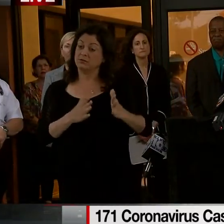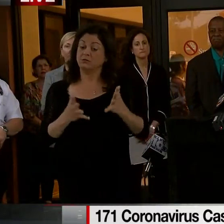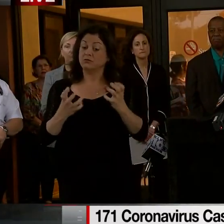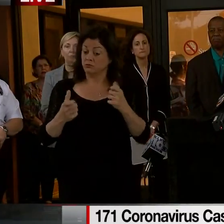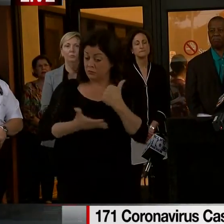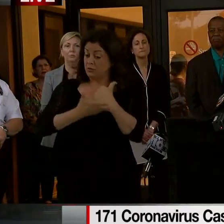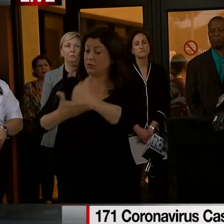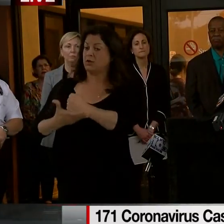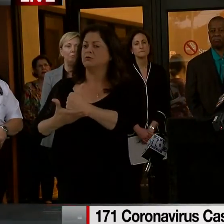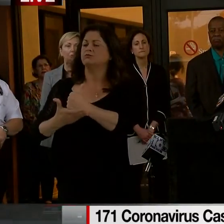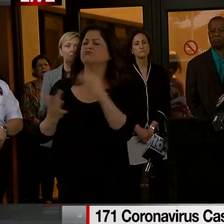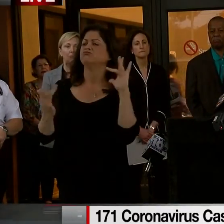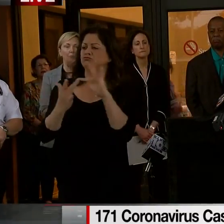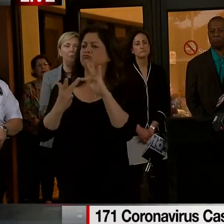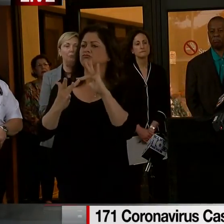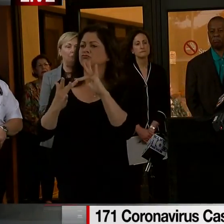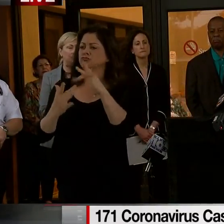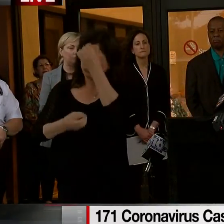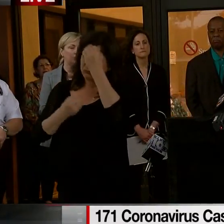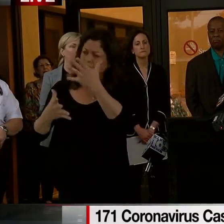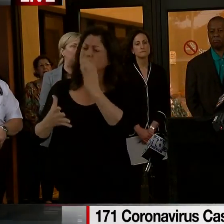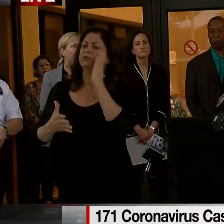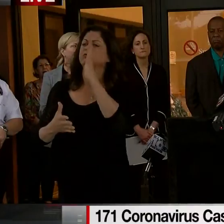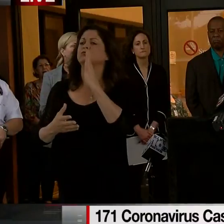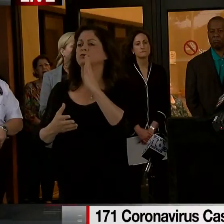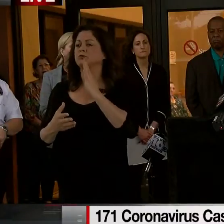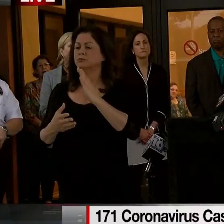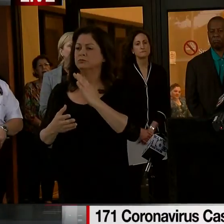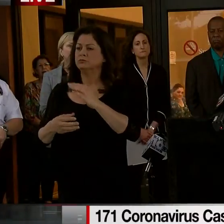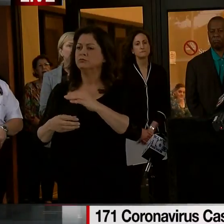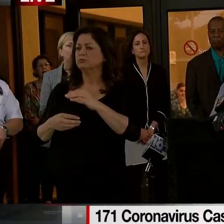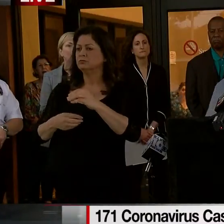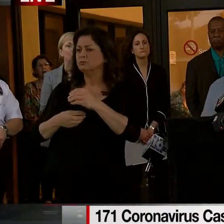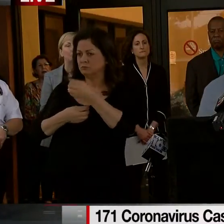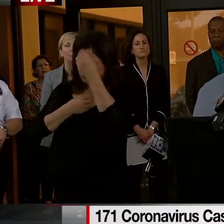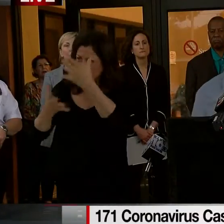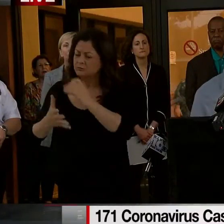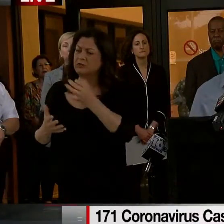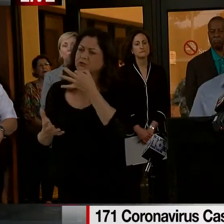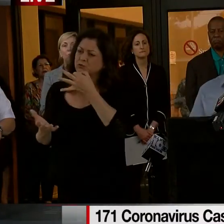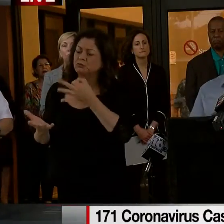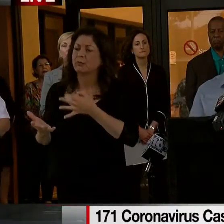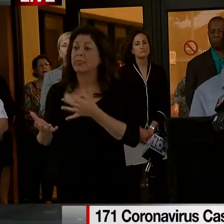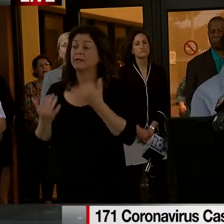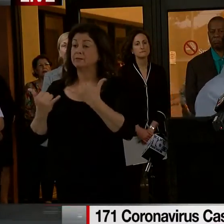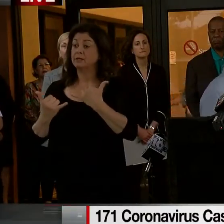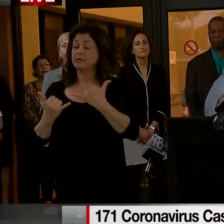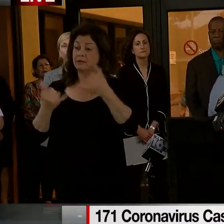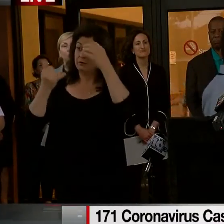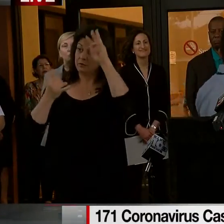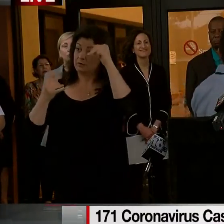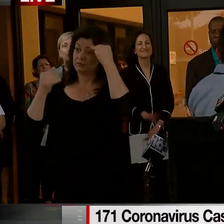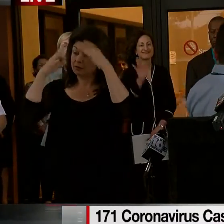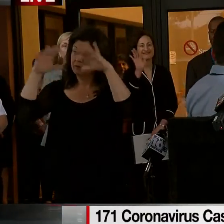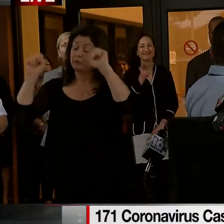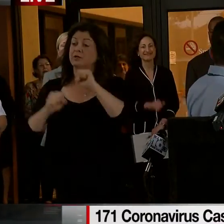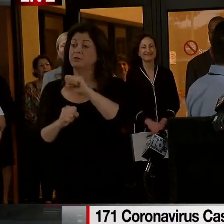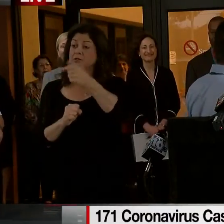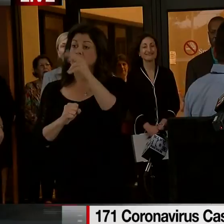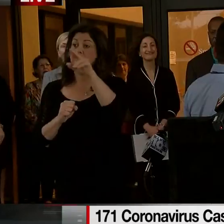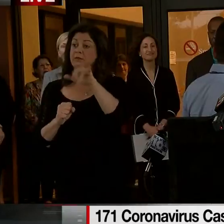available. And with that, I'd like to bring forward Mayor President Guillory, and then Dr.